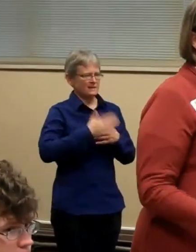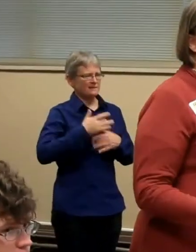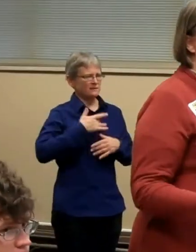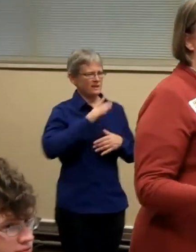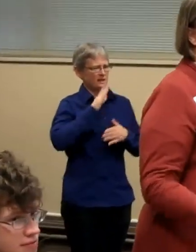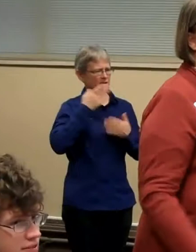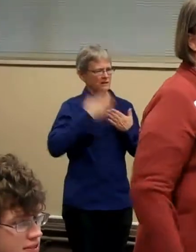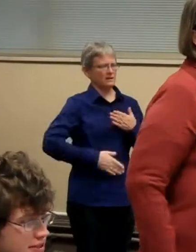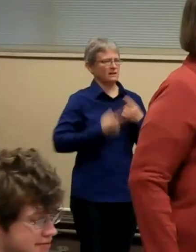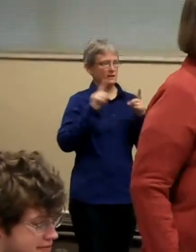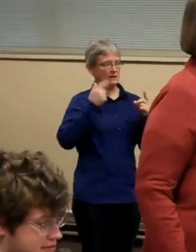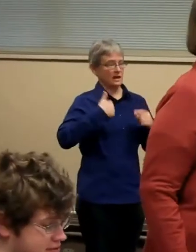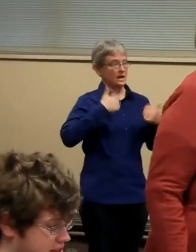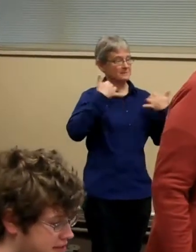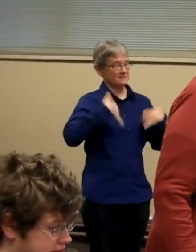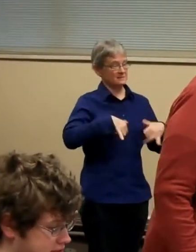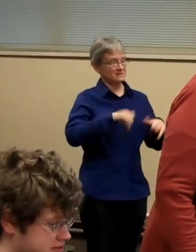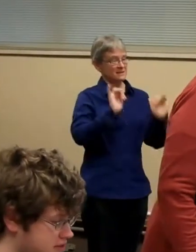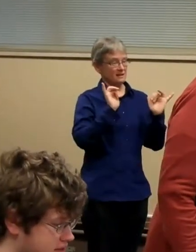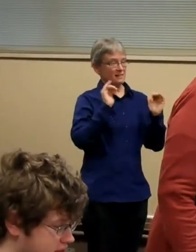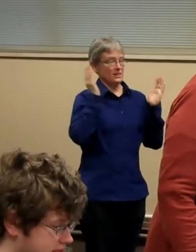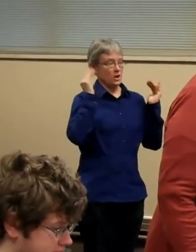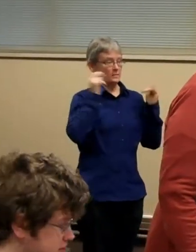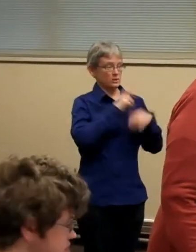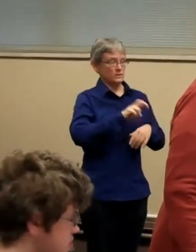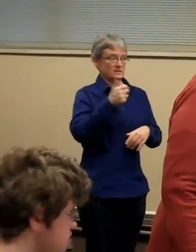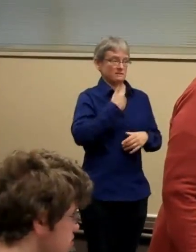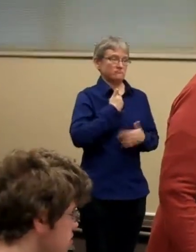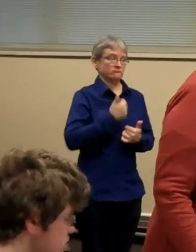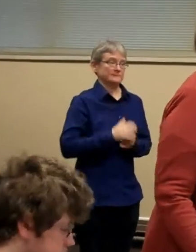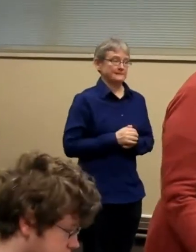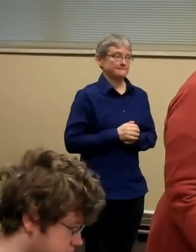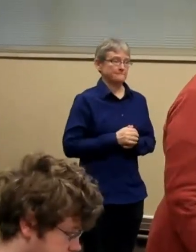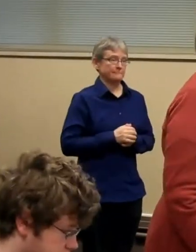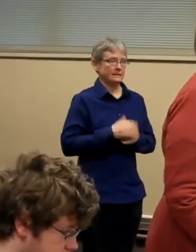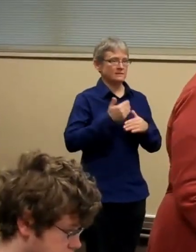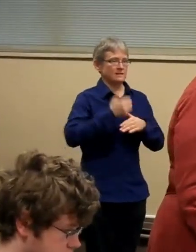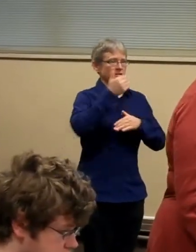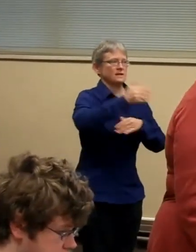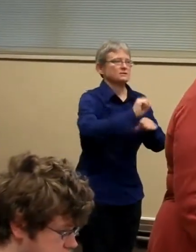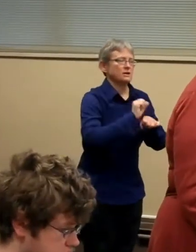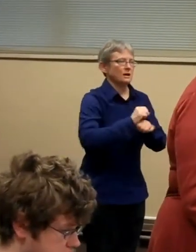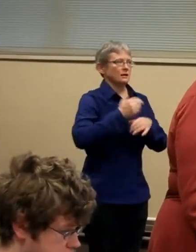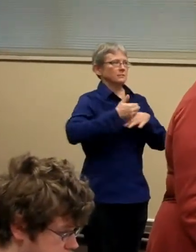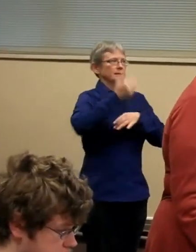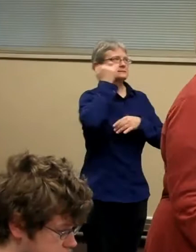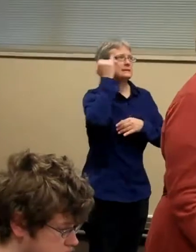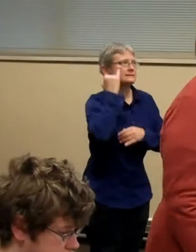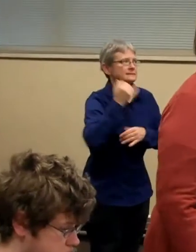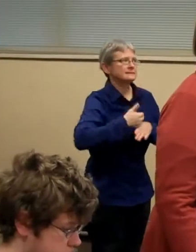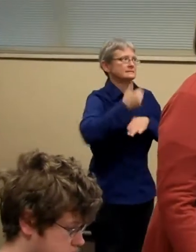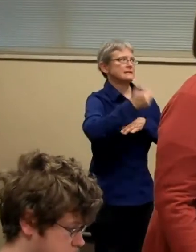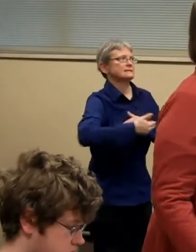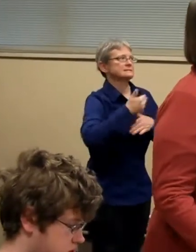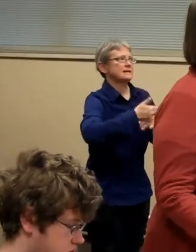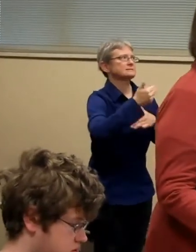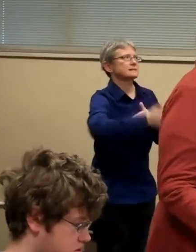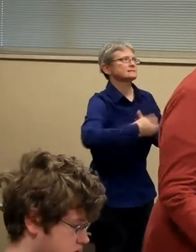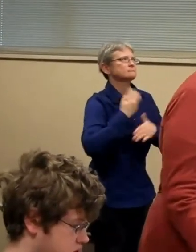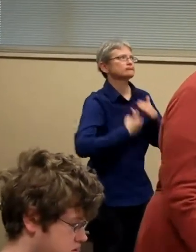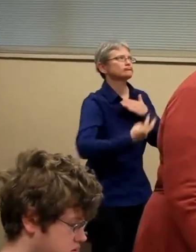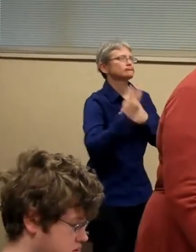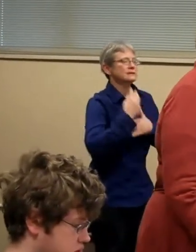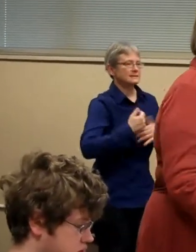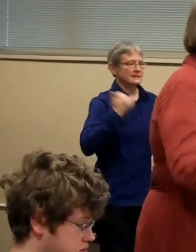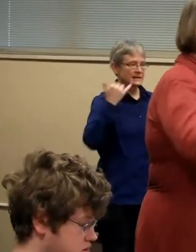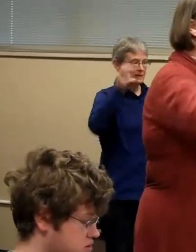I mean, I'm still hoping to transition in my life. Next jobs, next ideas, next things. So I'm